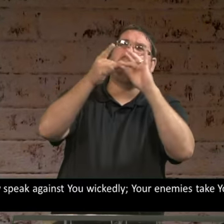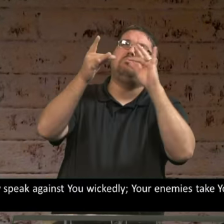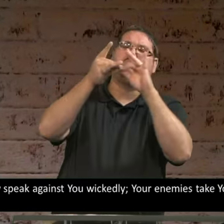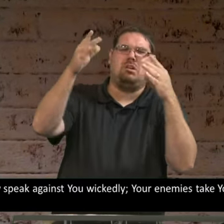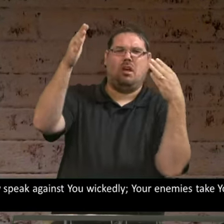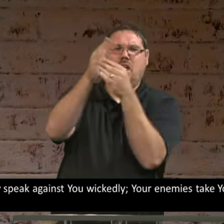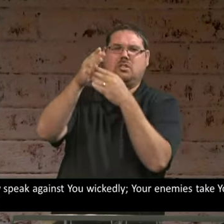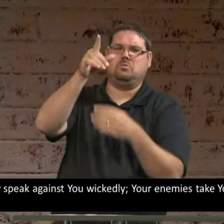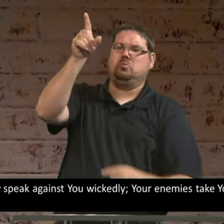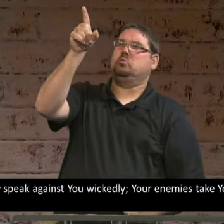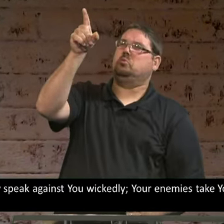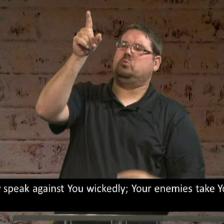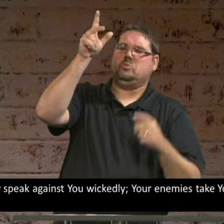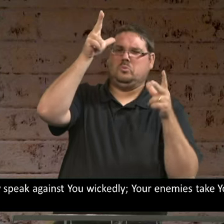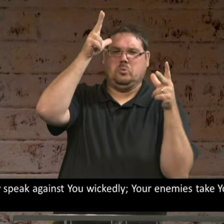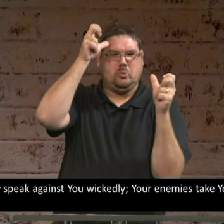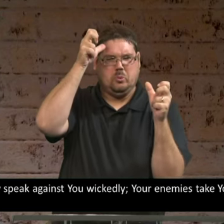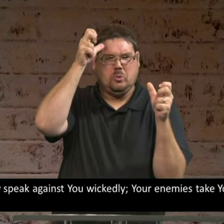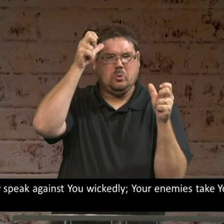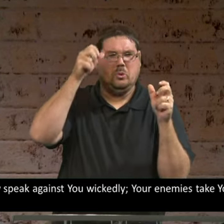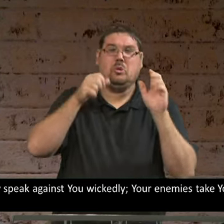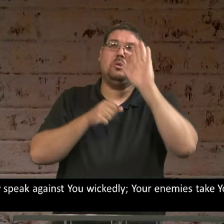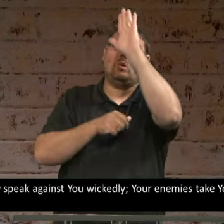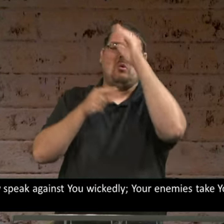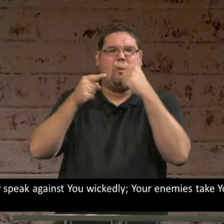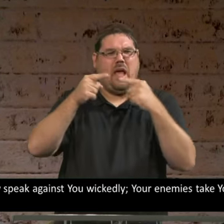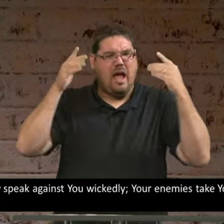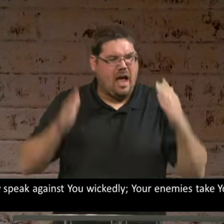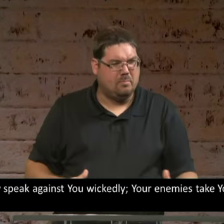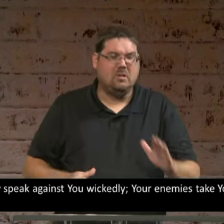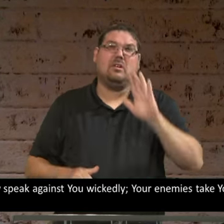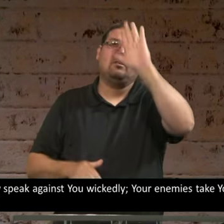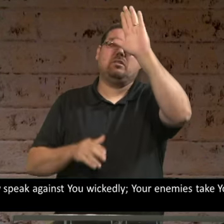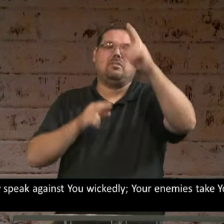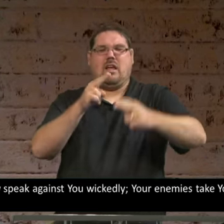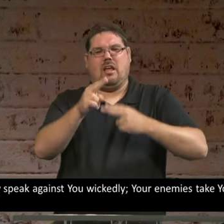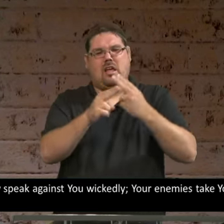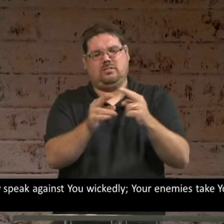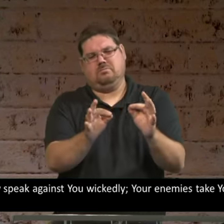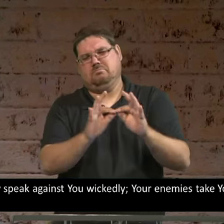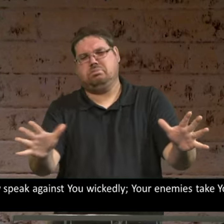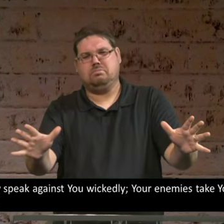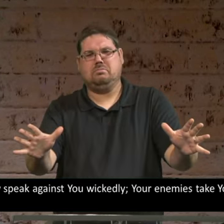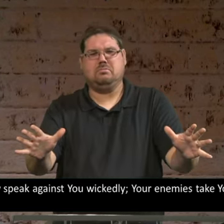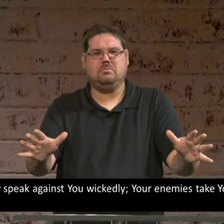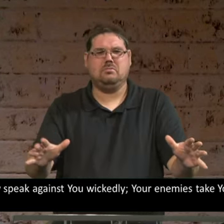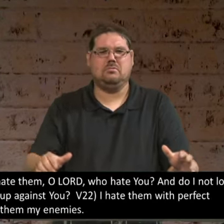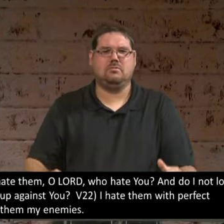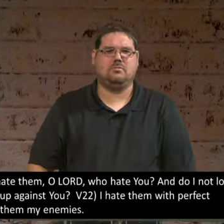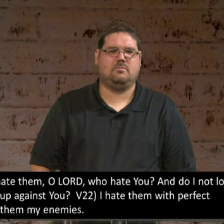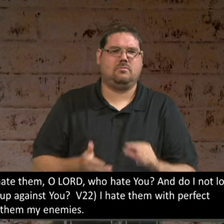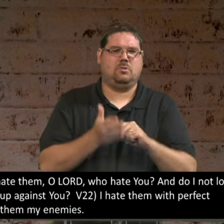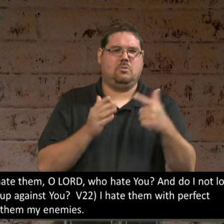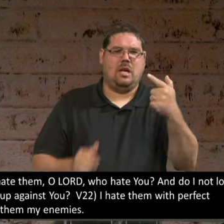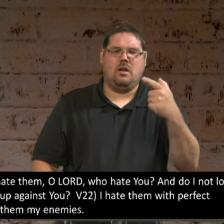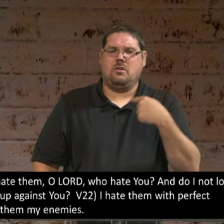they speak against you wickedly. Your enemies take your name in vain."